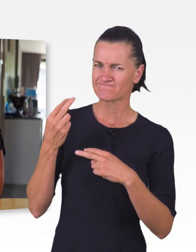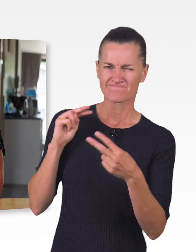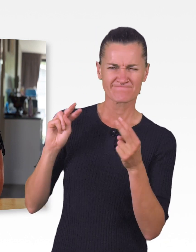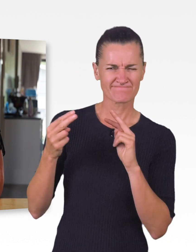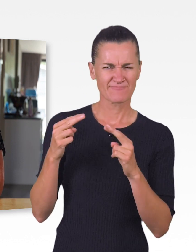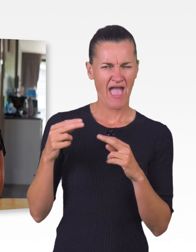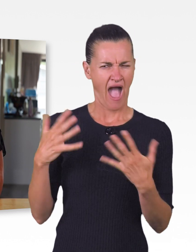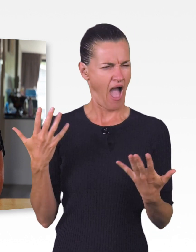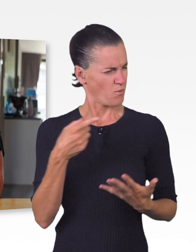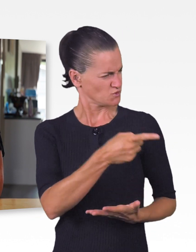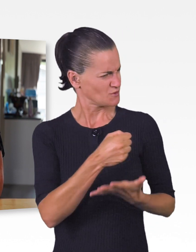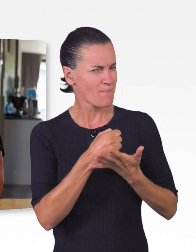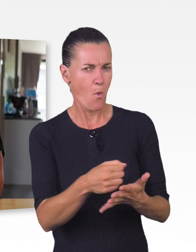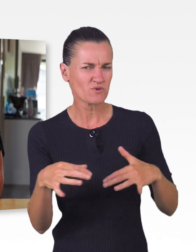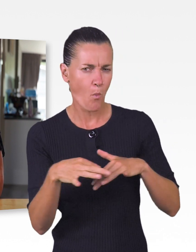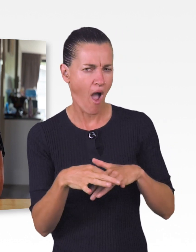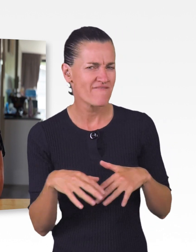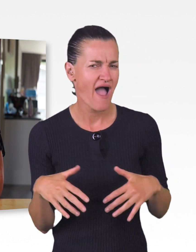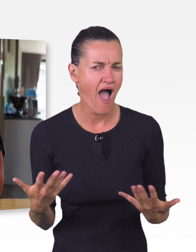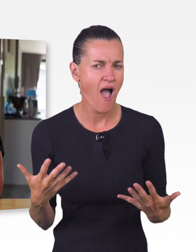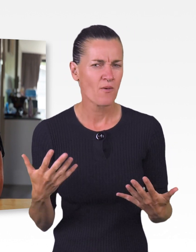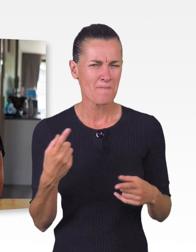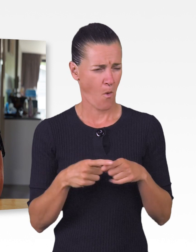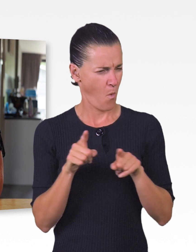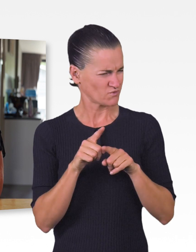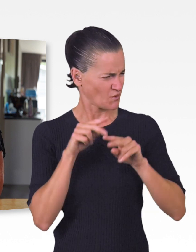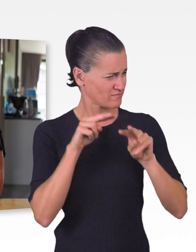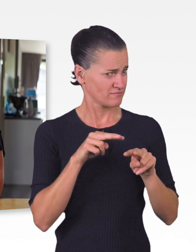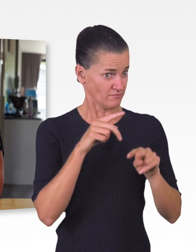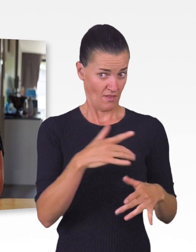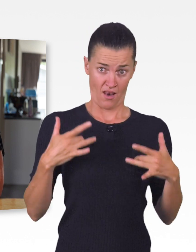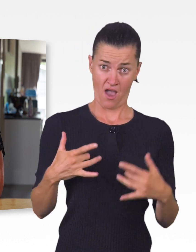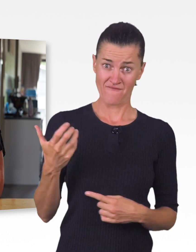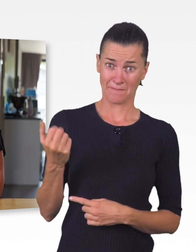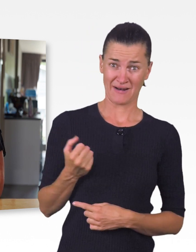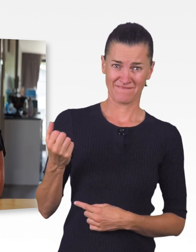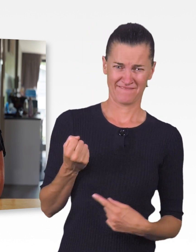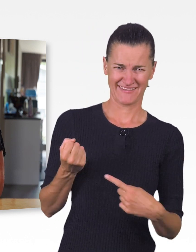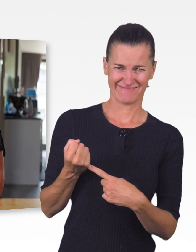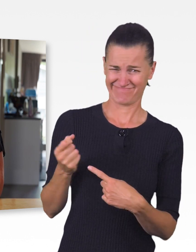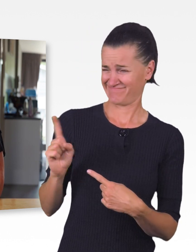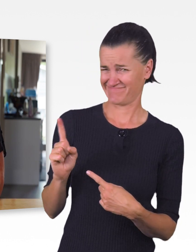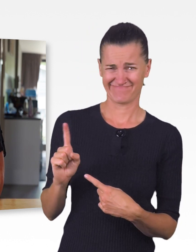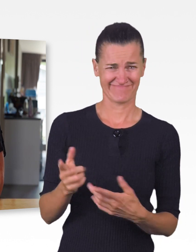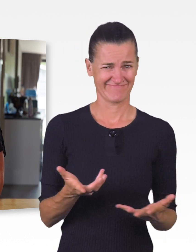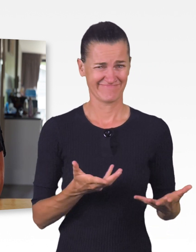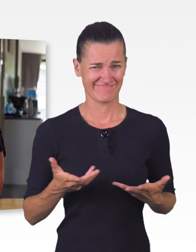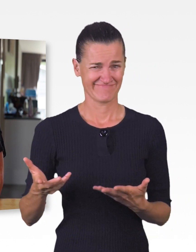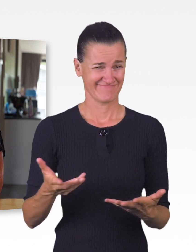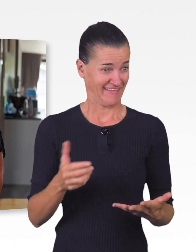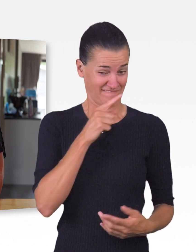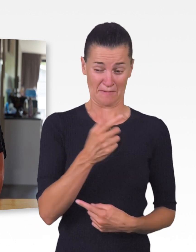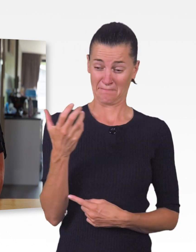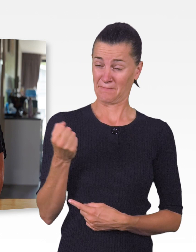we as a family were looking at, well, how would you support a wife? And I was also looking at what is a life